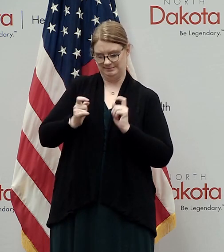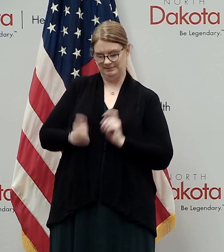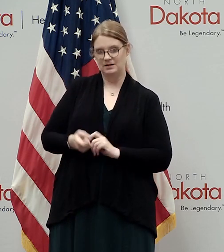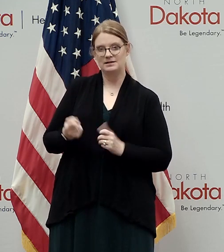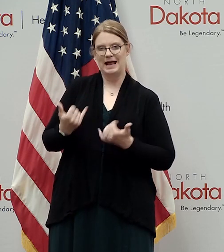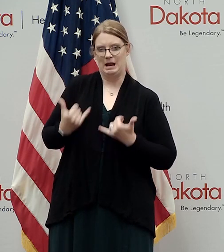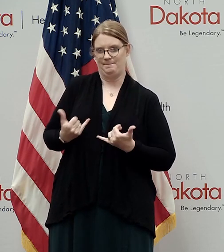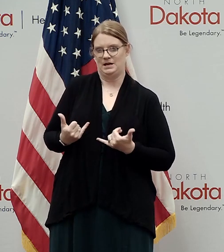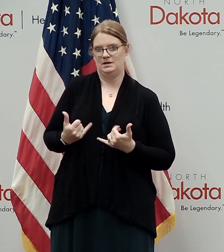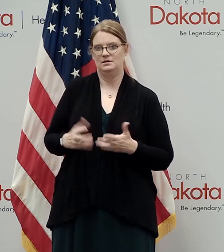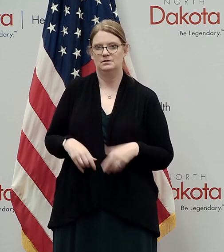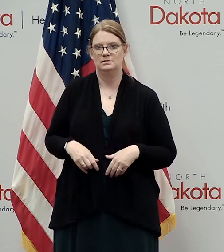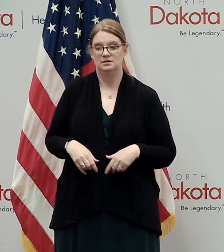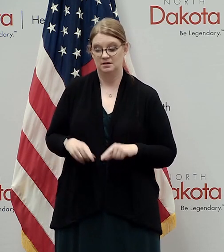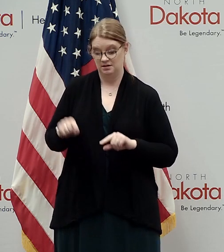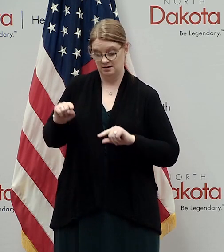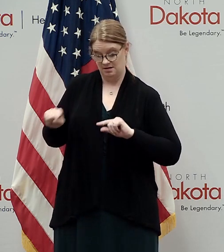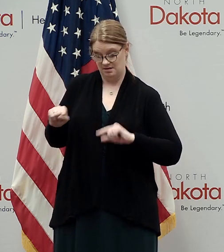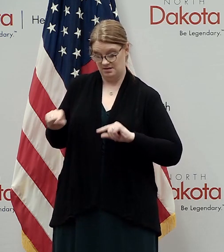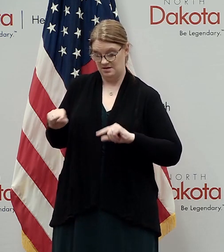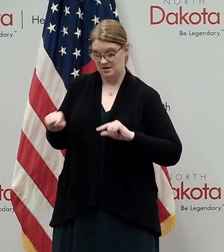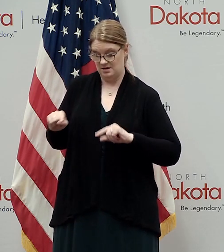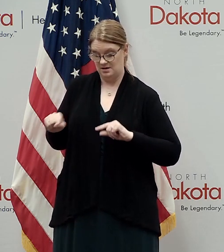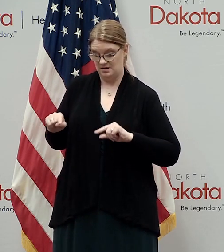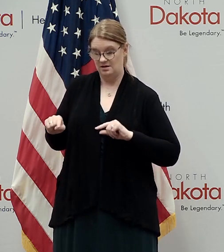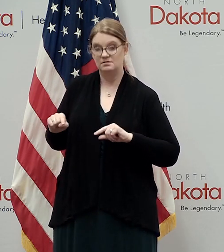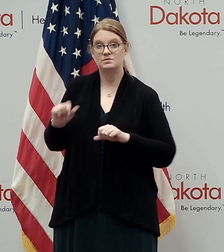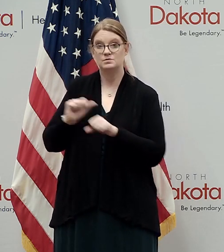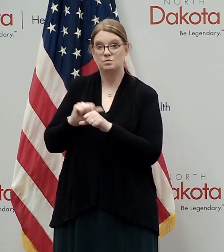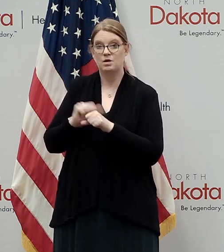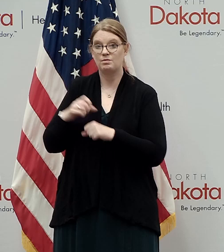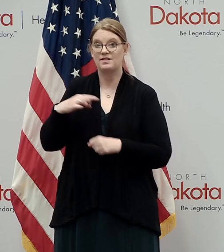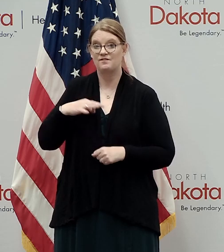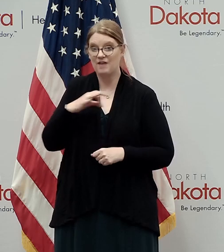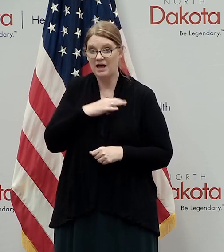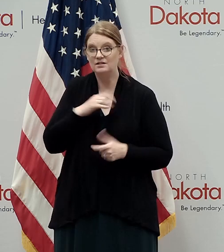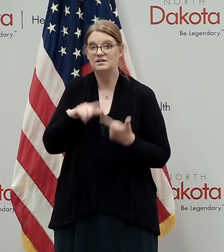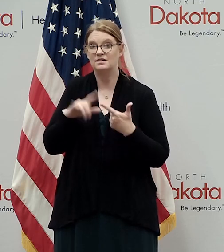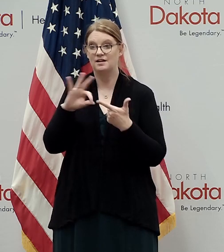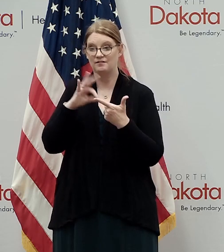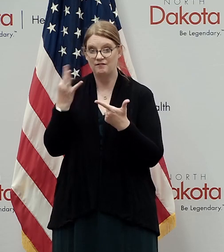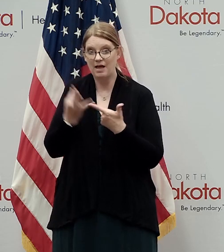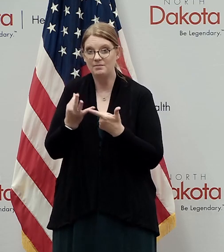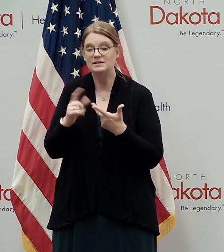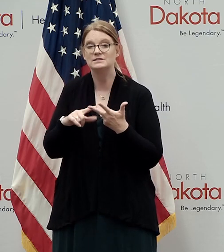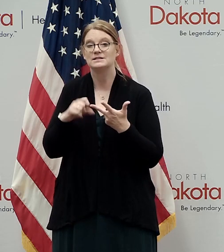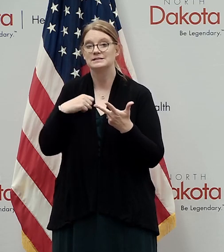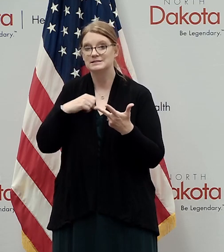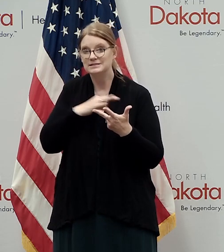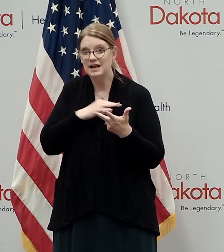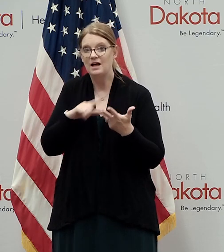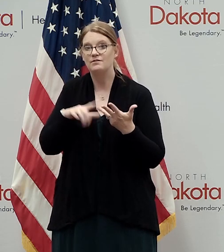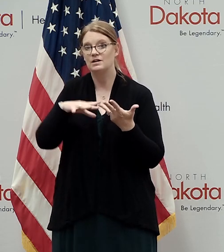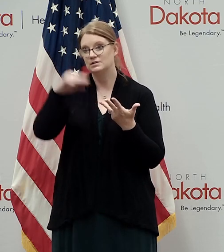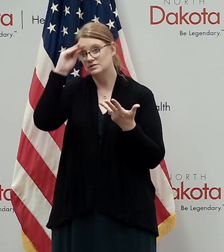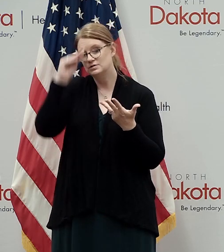be created in consultation with faculty, families, staff, students, and the local public